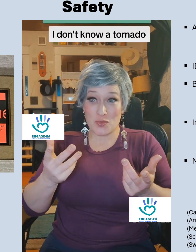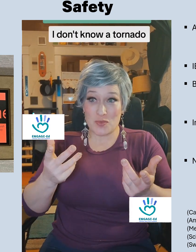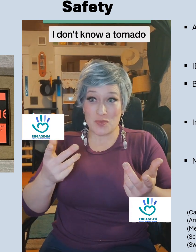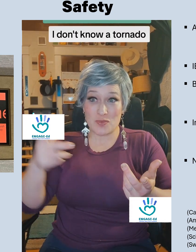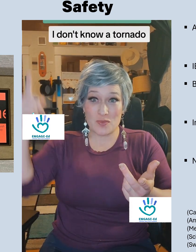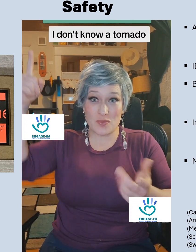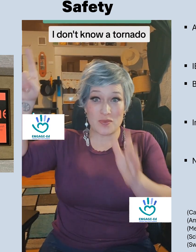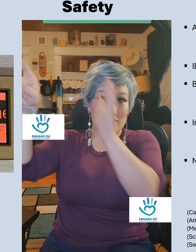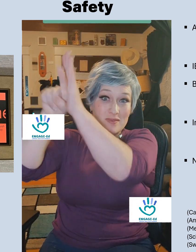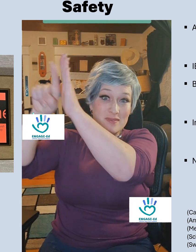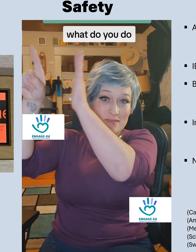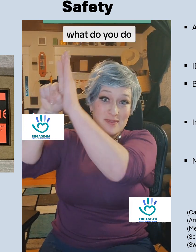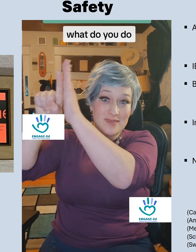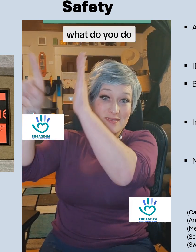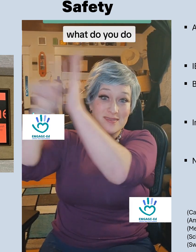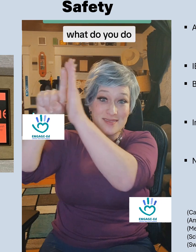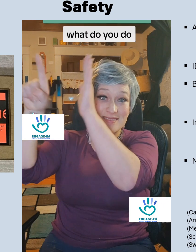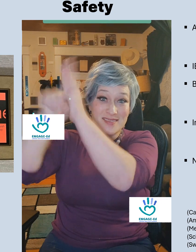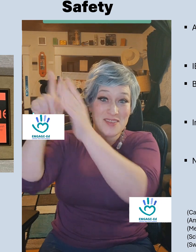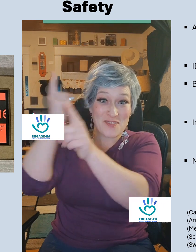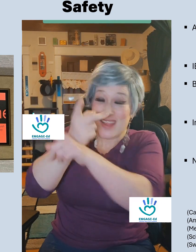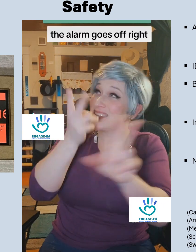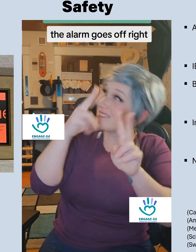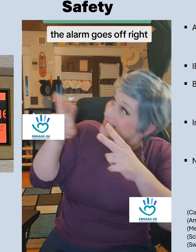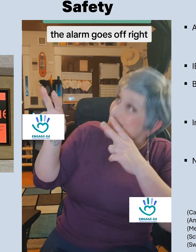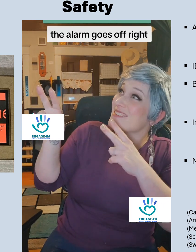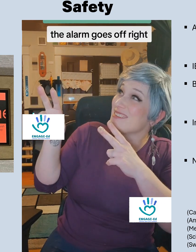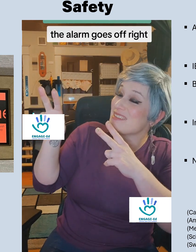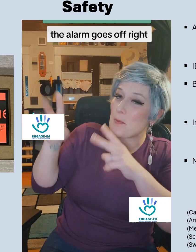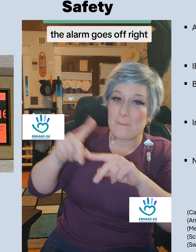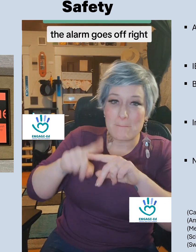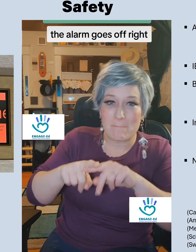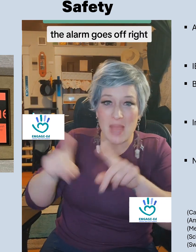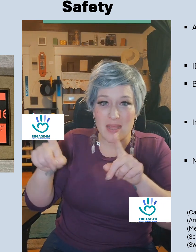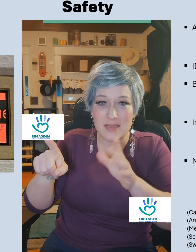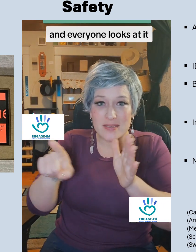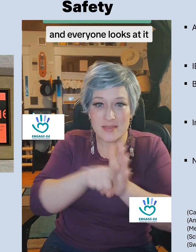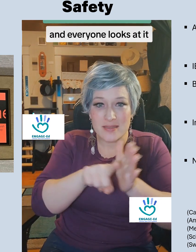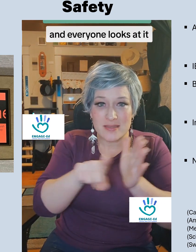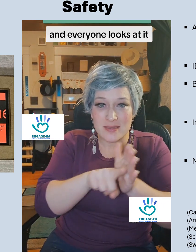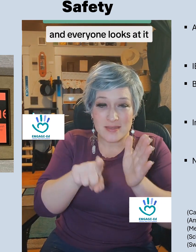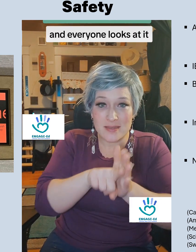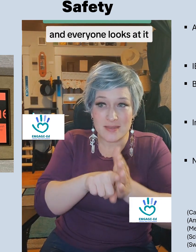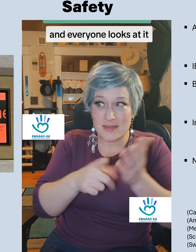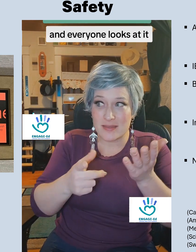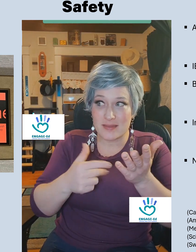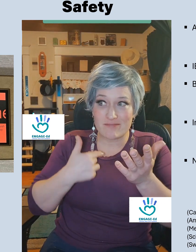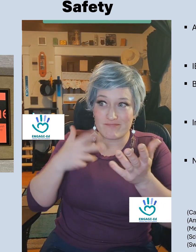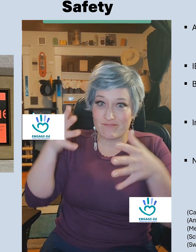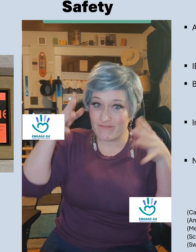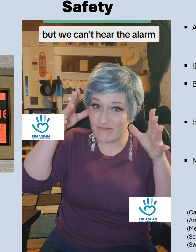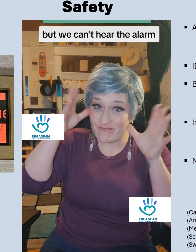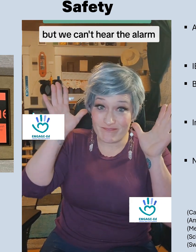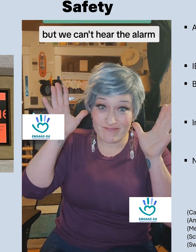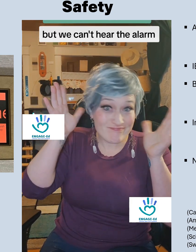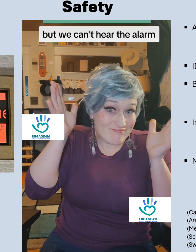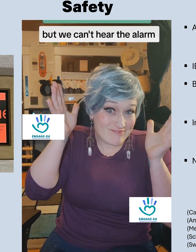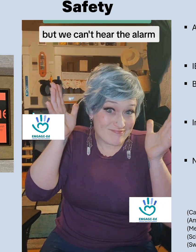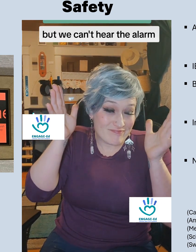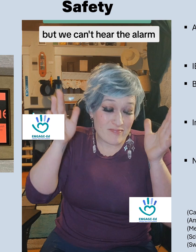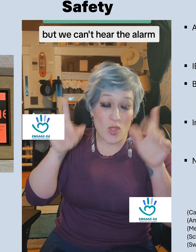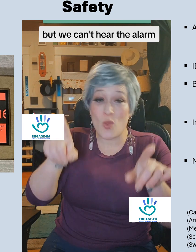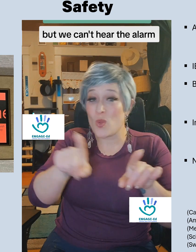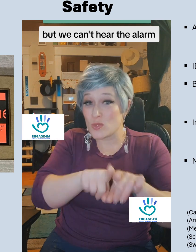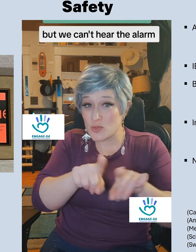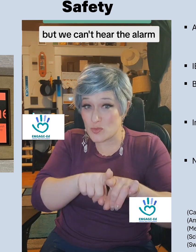a tornado. What do? The alarm goes off, right? And everyone looks at it, but